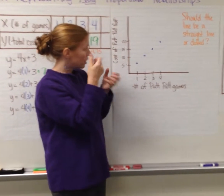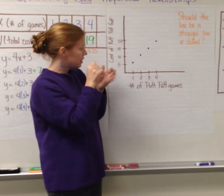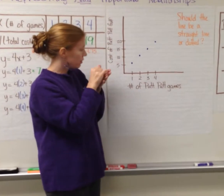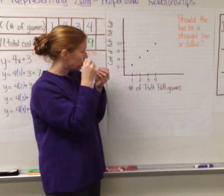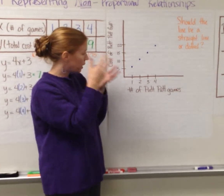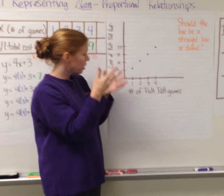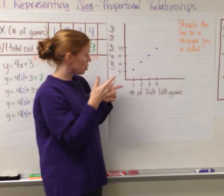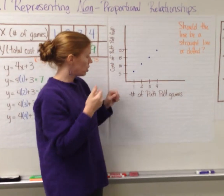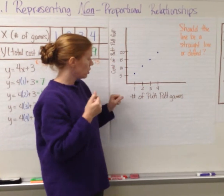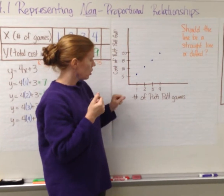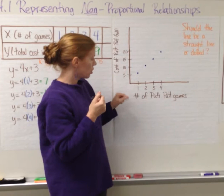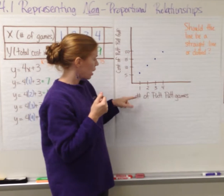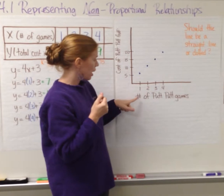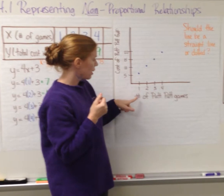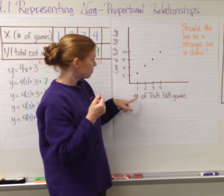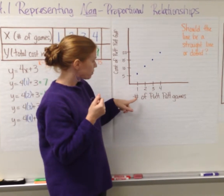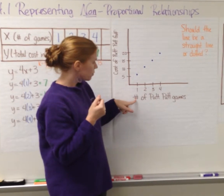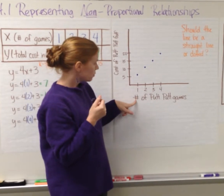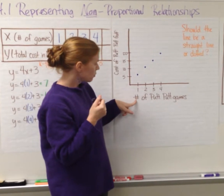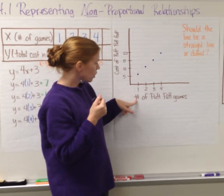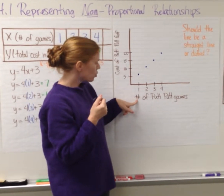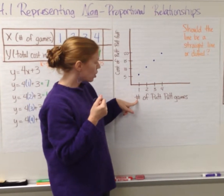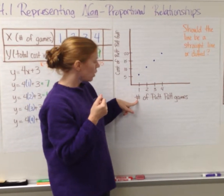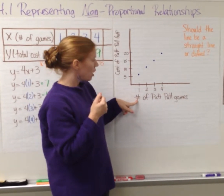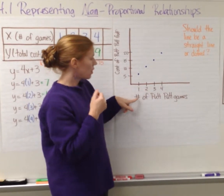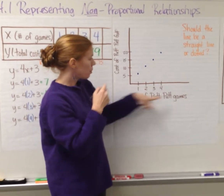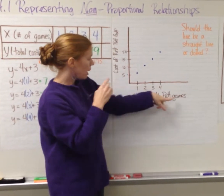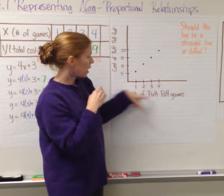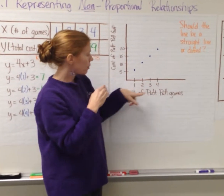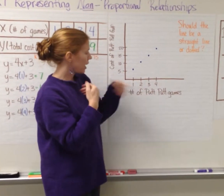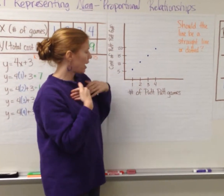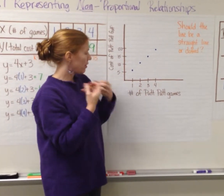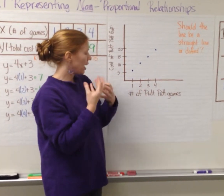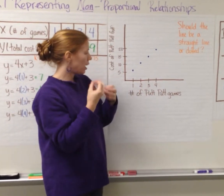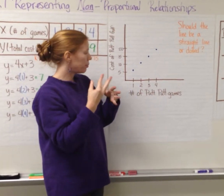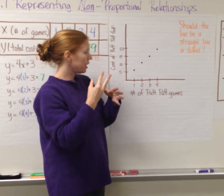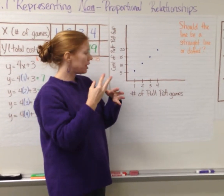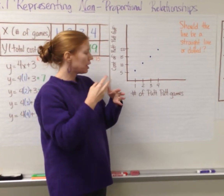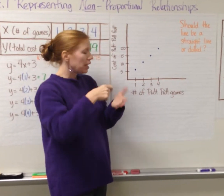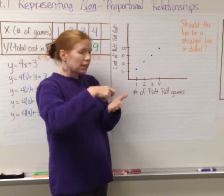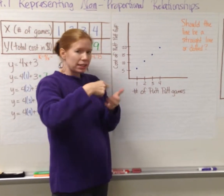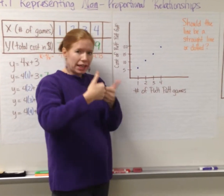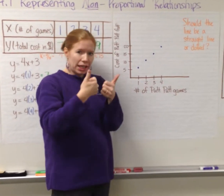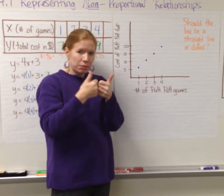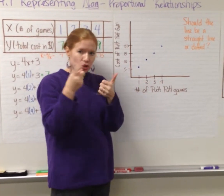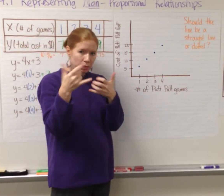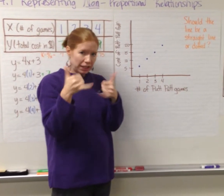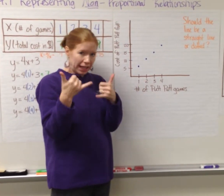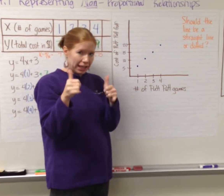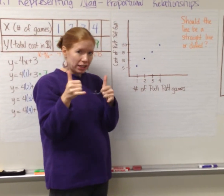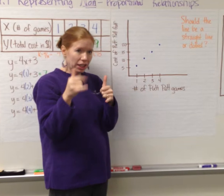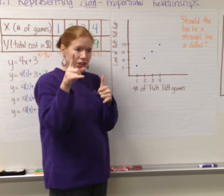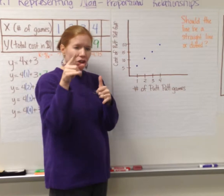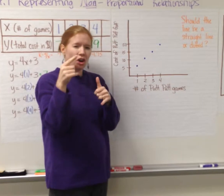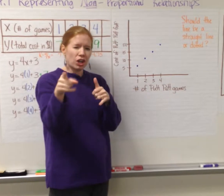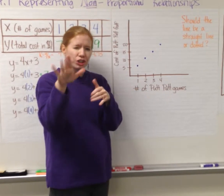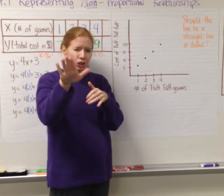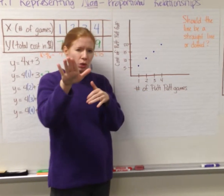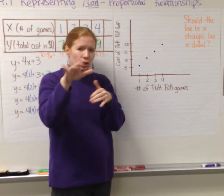this information. Okay? So, on the bottom I have how many games you play, and on your